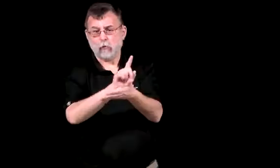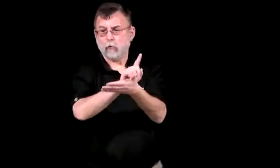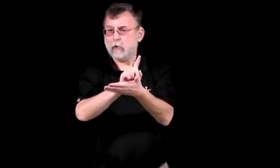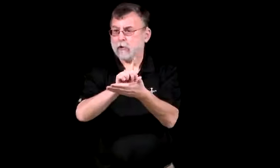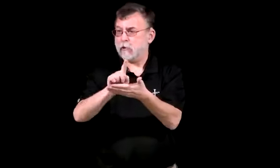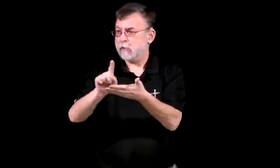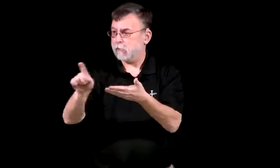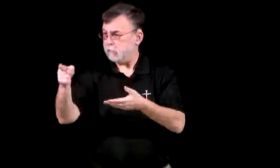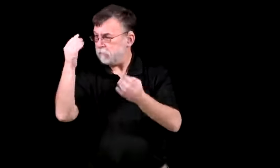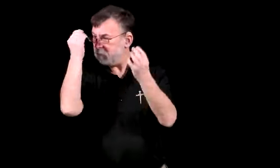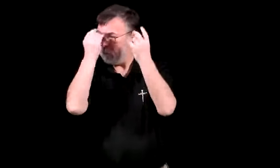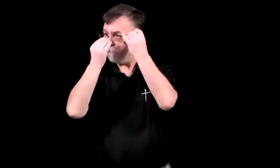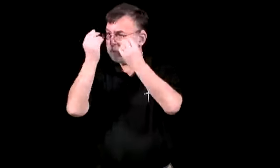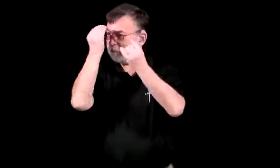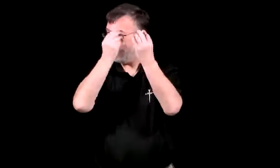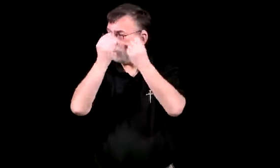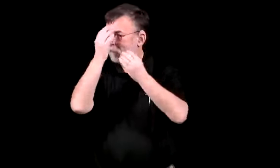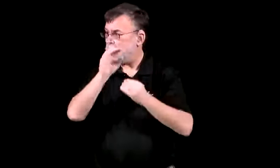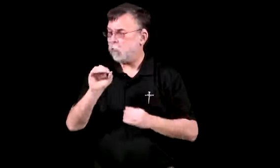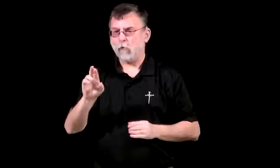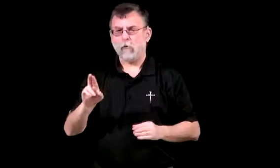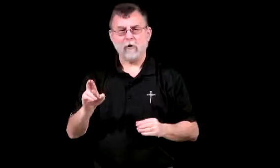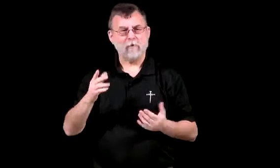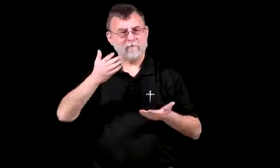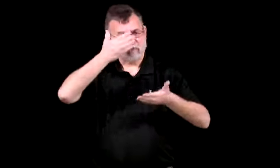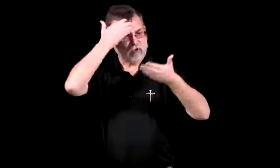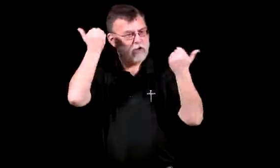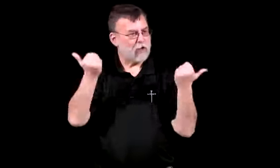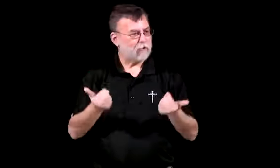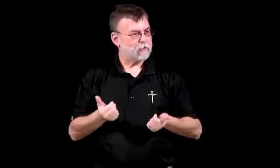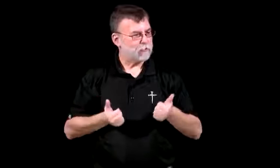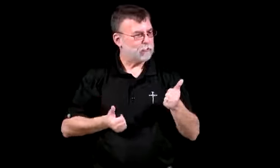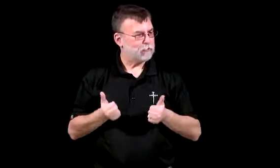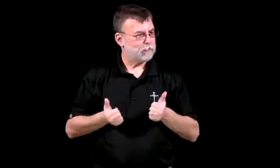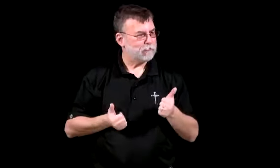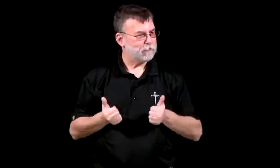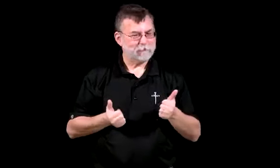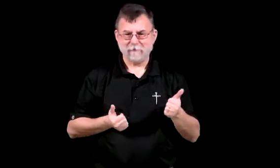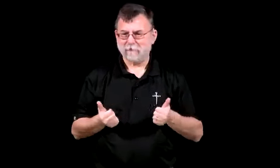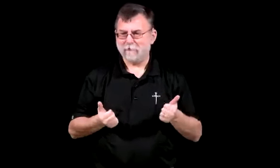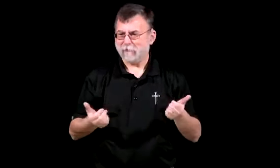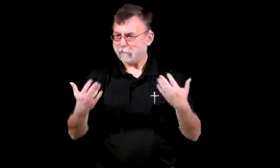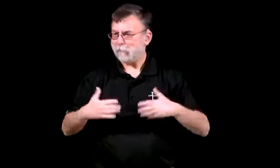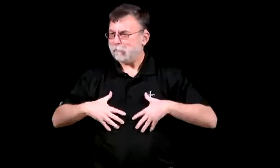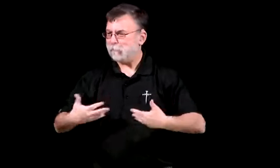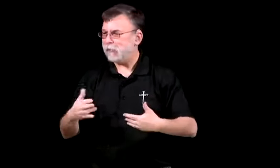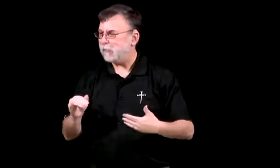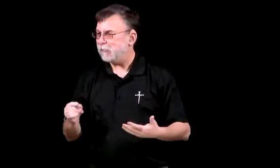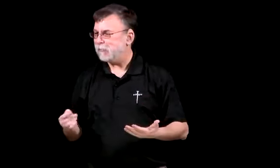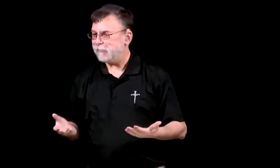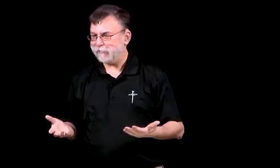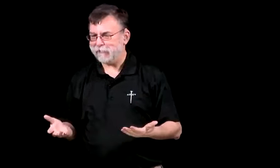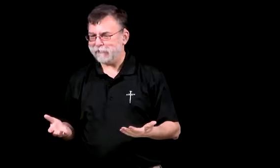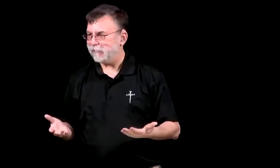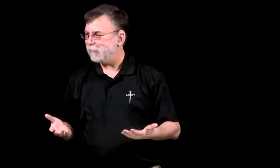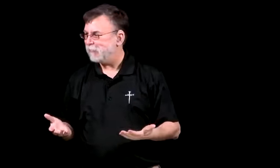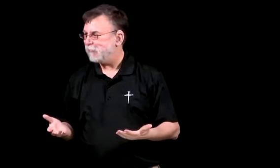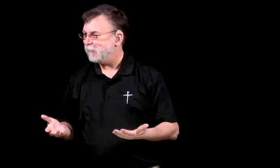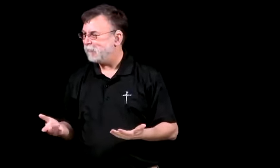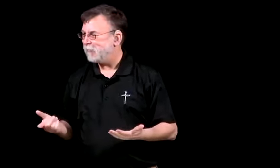After the sermon, the rest of the week, if you reflected or anything, well, I guess I should ask, did you reflect or did you just